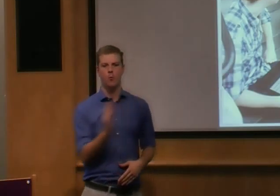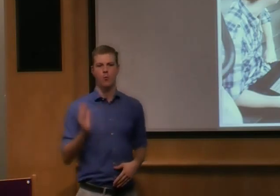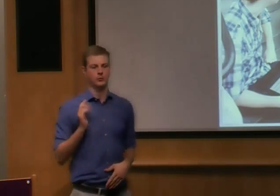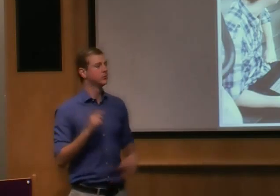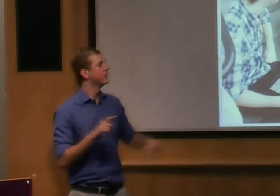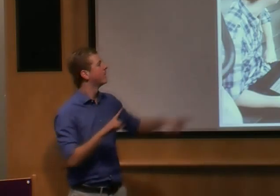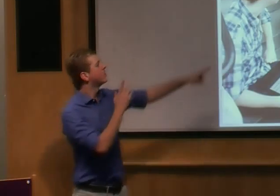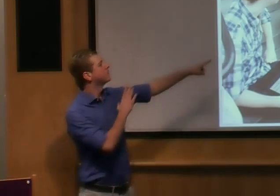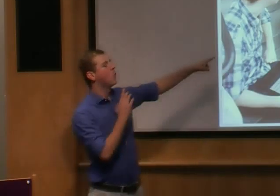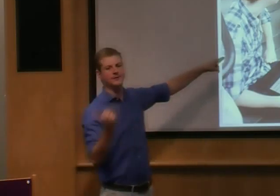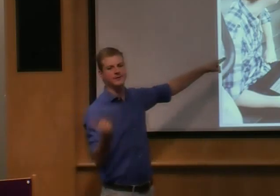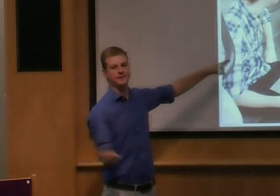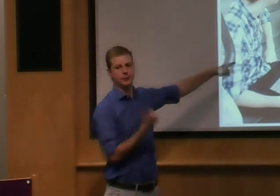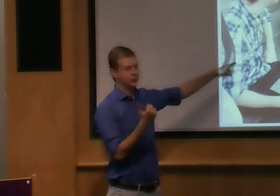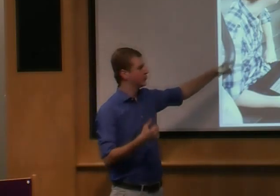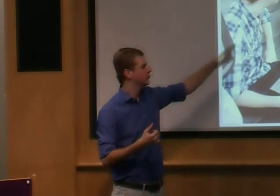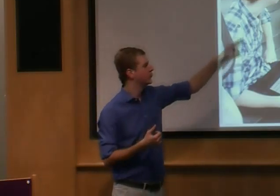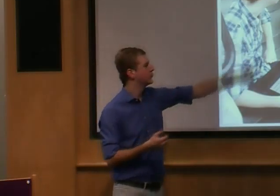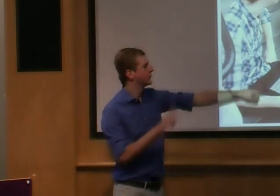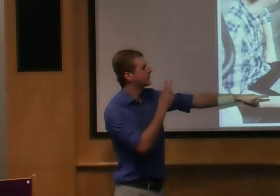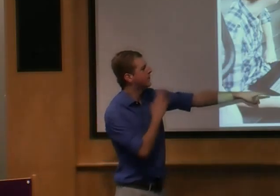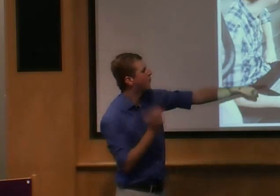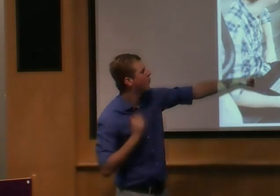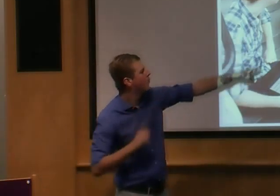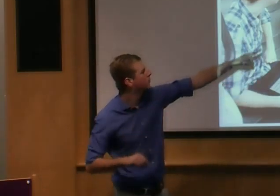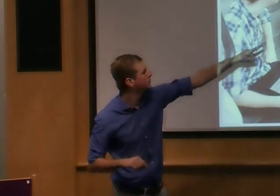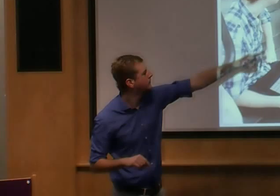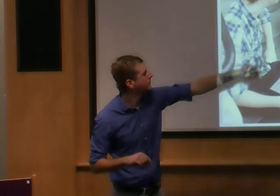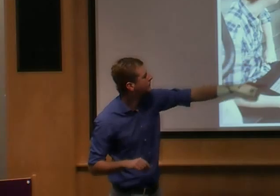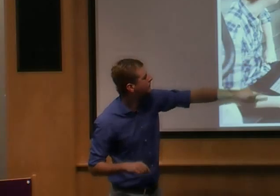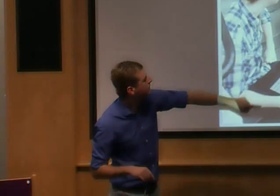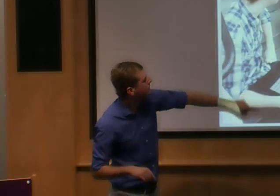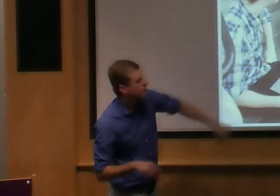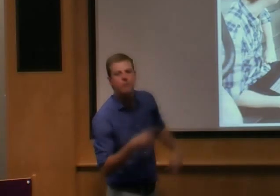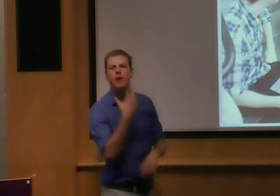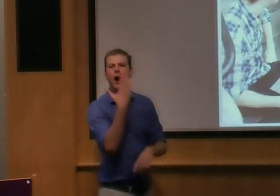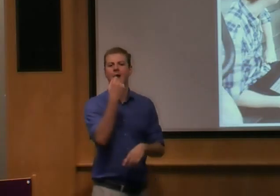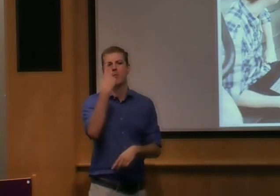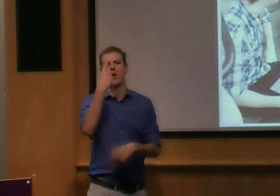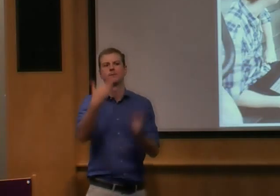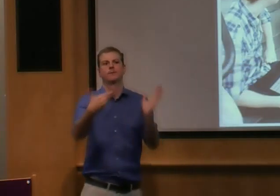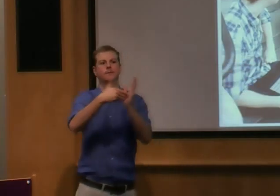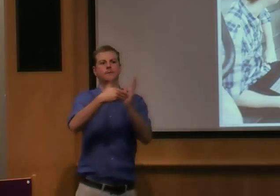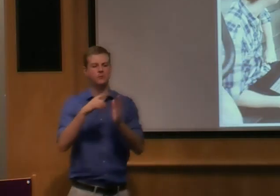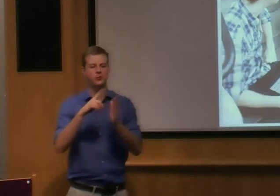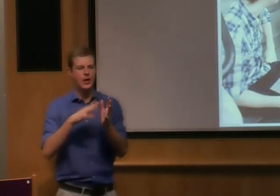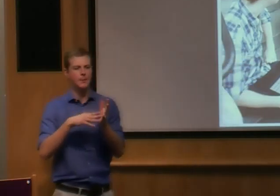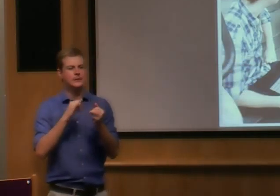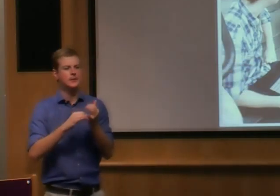And this is the new board. So the first photograph I showed you was the first board. And this is the recently elected